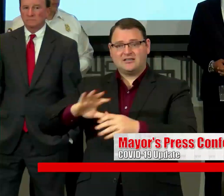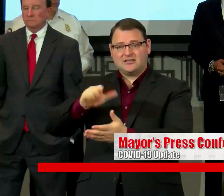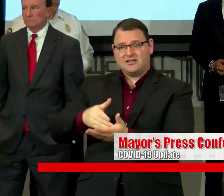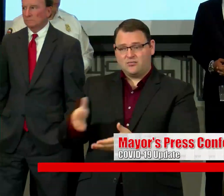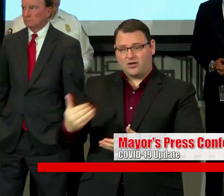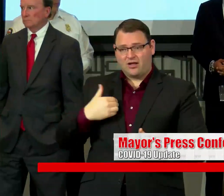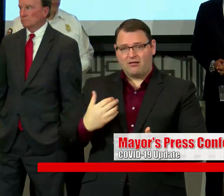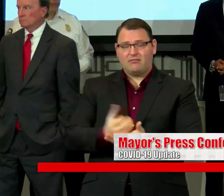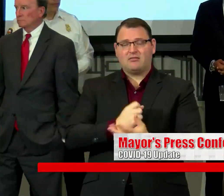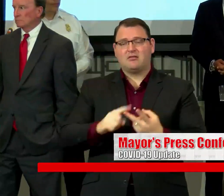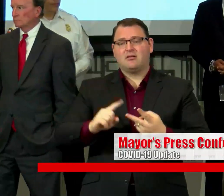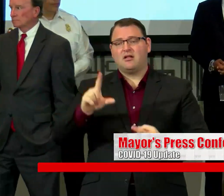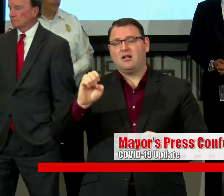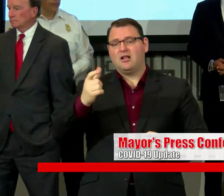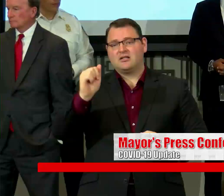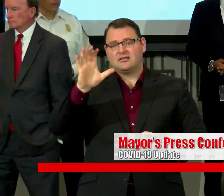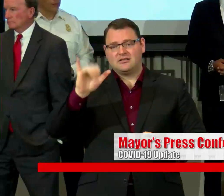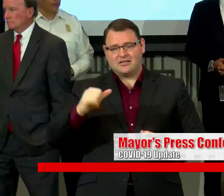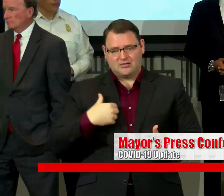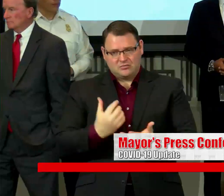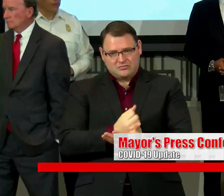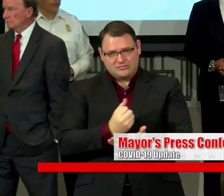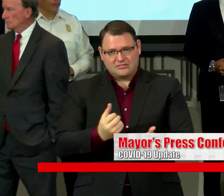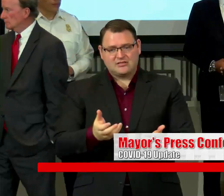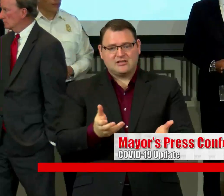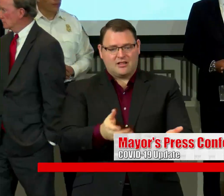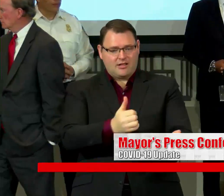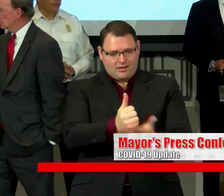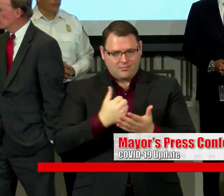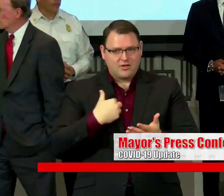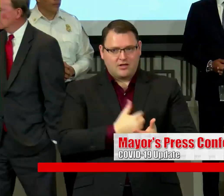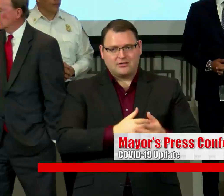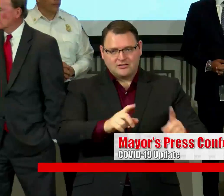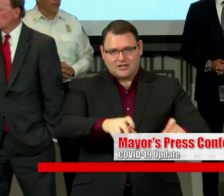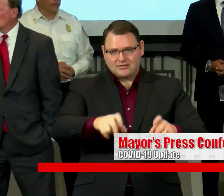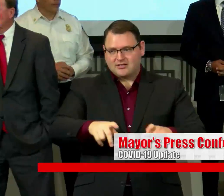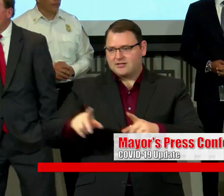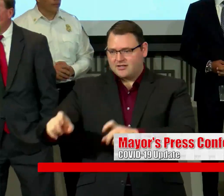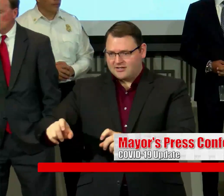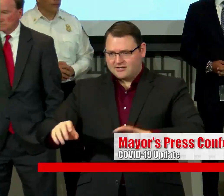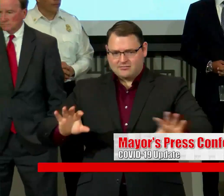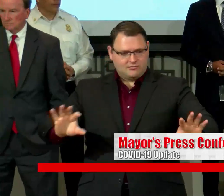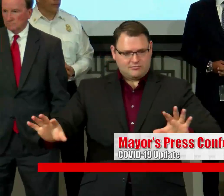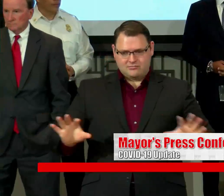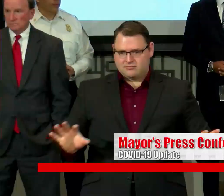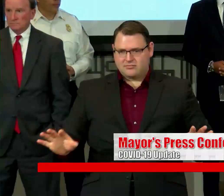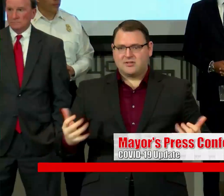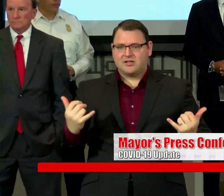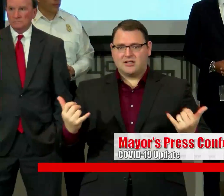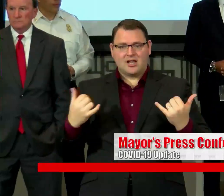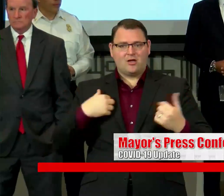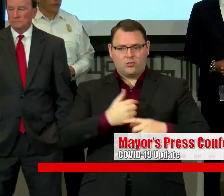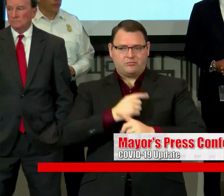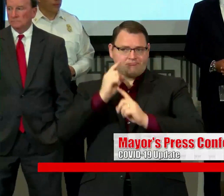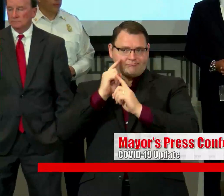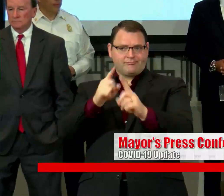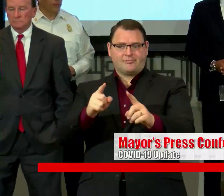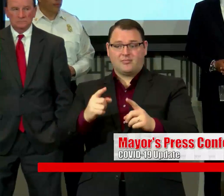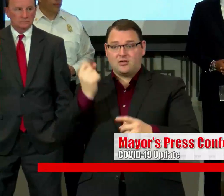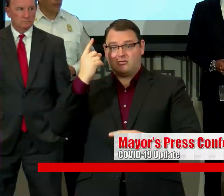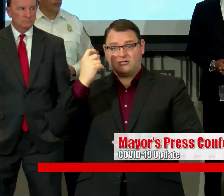like Legacy Clinic and others that are helping us out with testing, and so we're trying to maintain that for its primary mission, is to